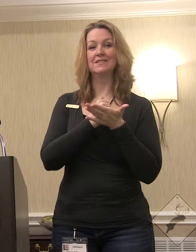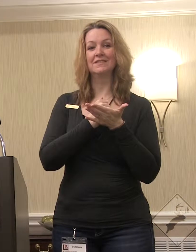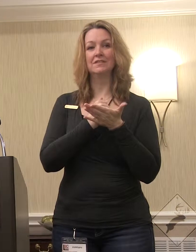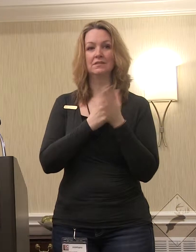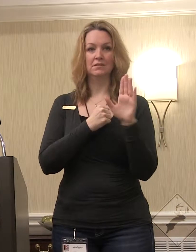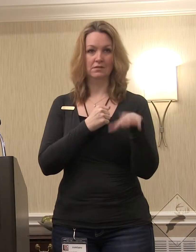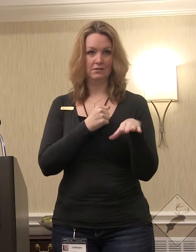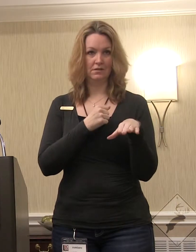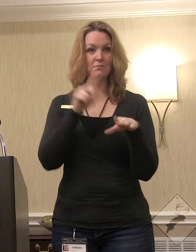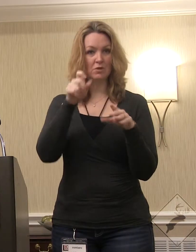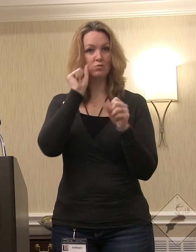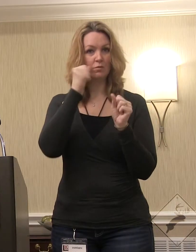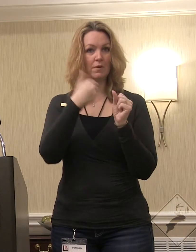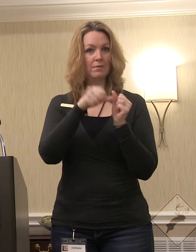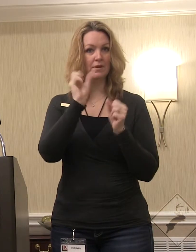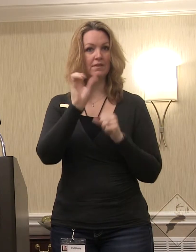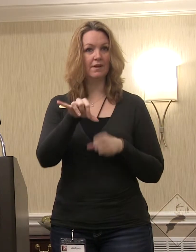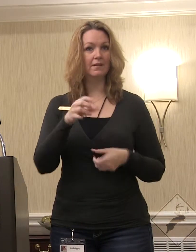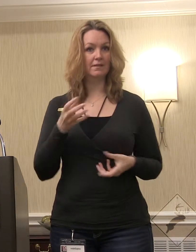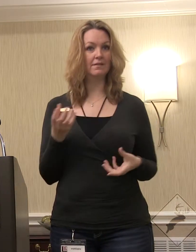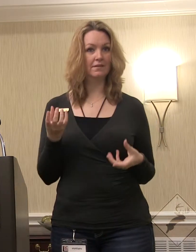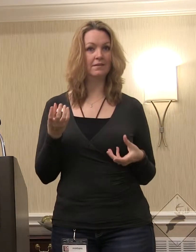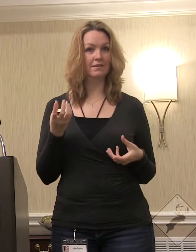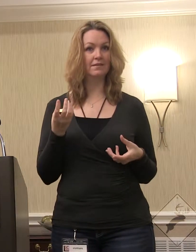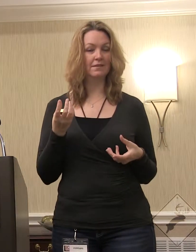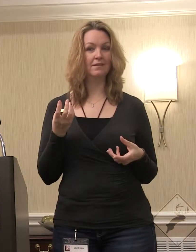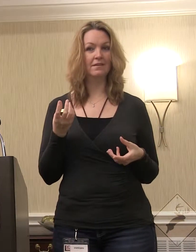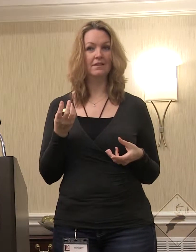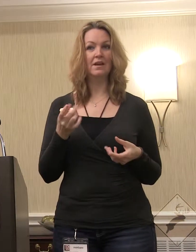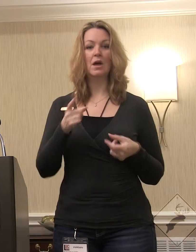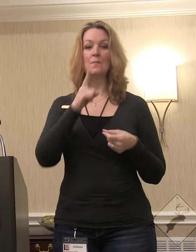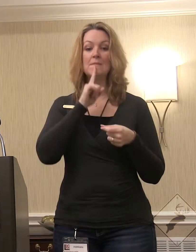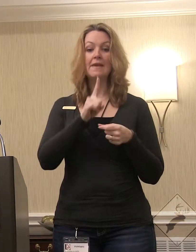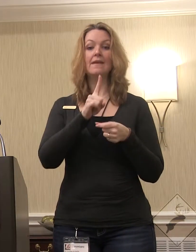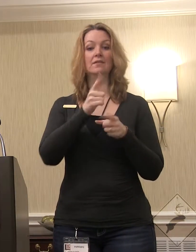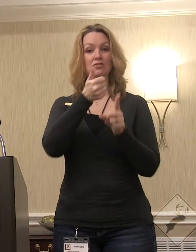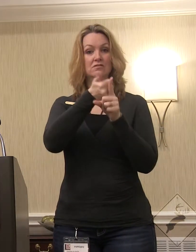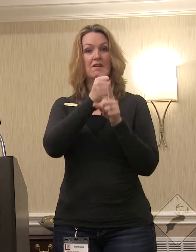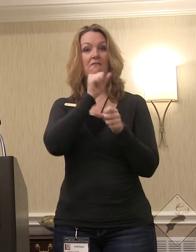Don't forget the interpersonal skills. Be committed.